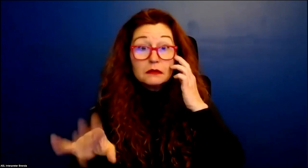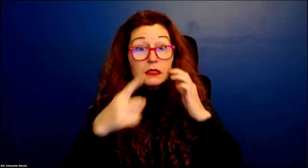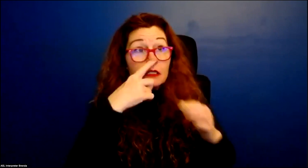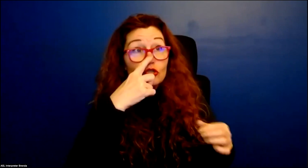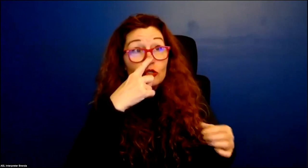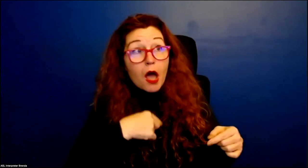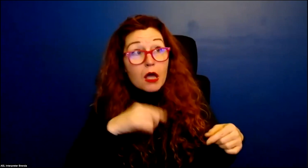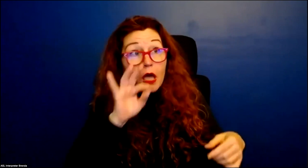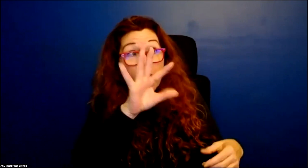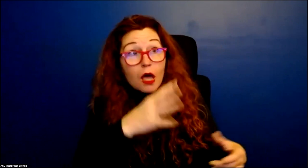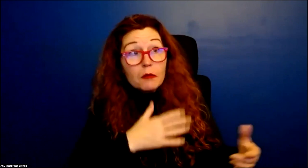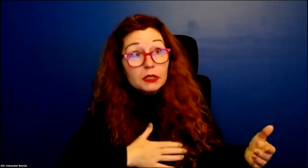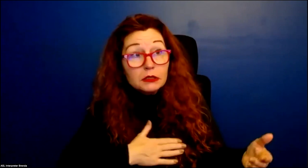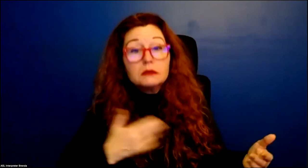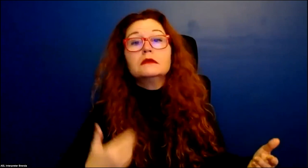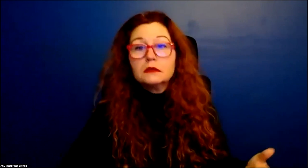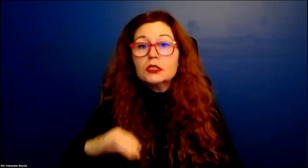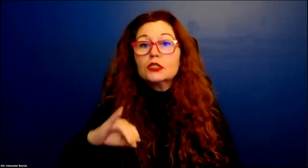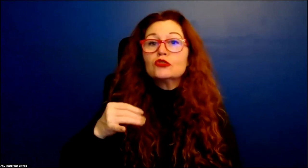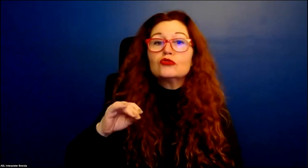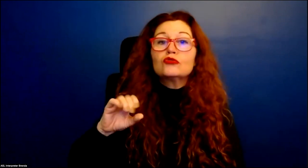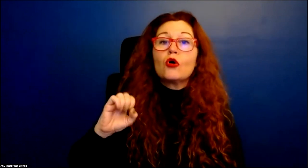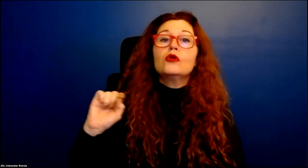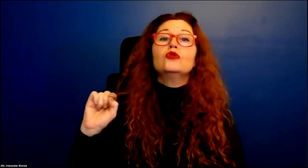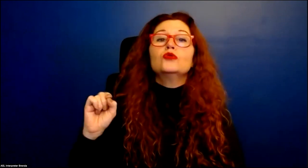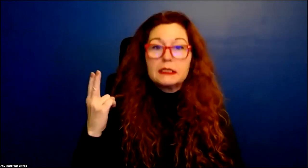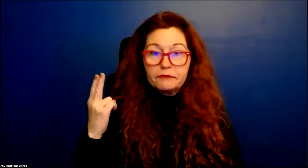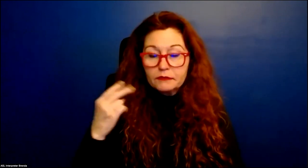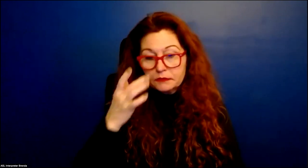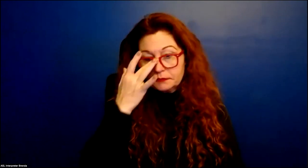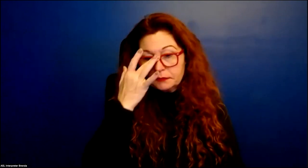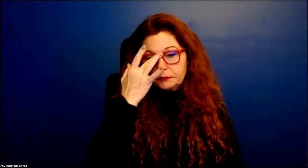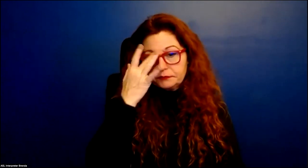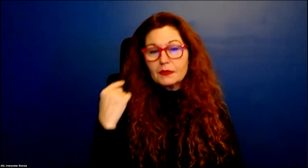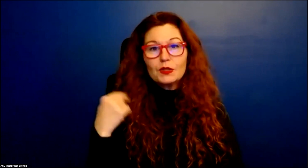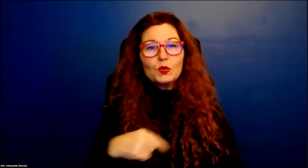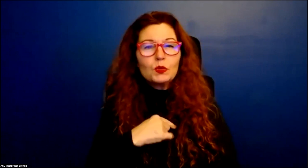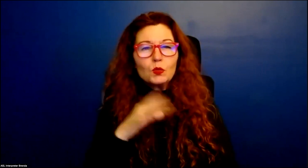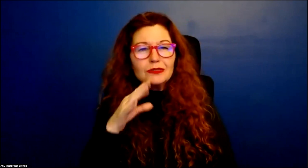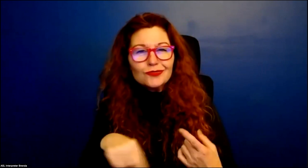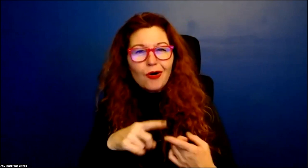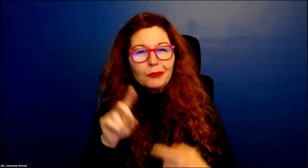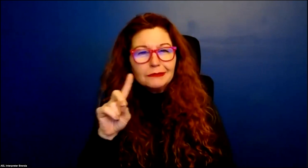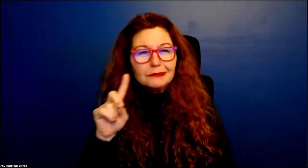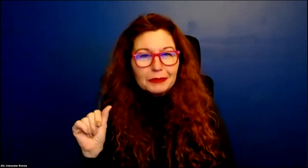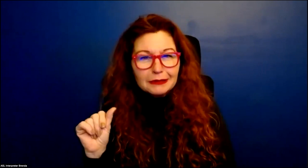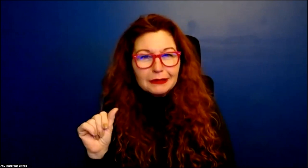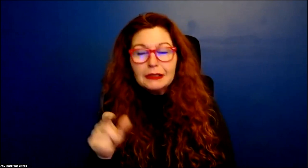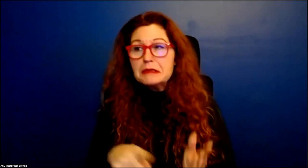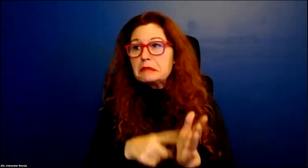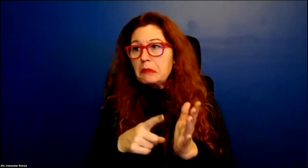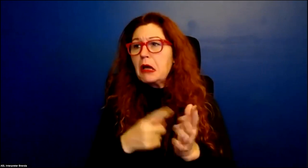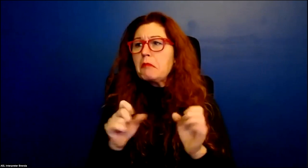Okay, this is Thank you. Joseph. I think we talk about disabilities and, sometimes we can generalize it, but every